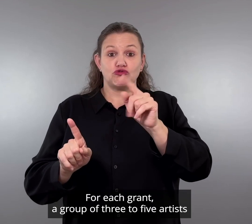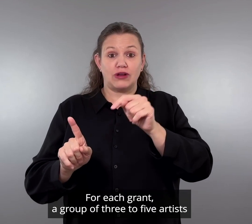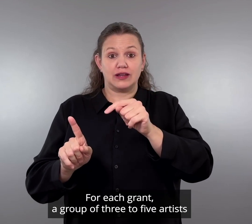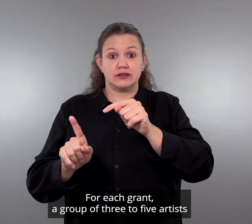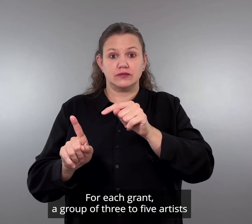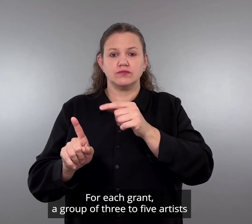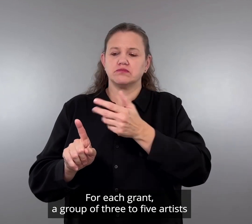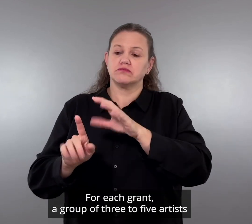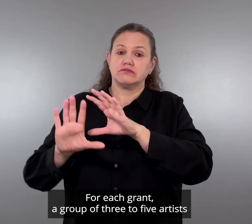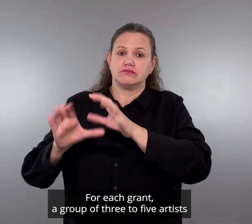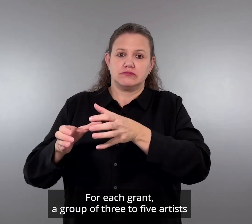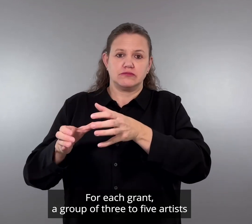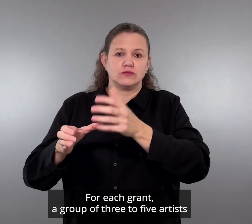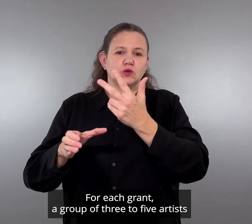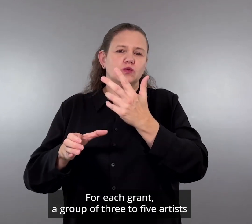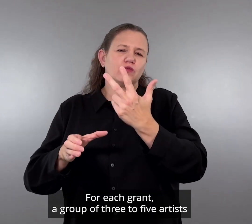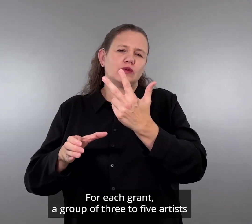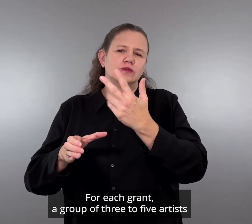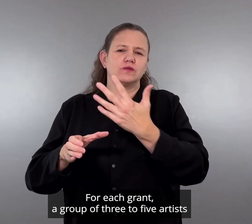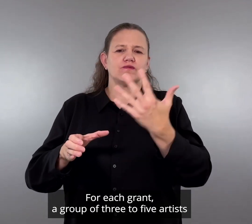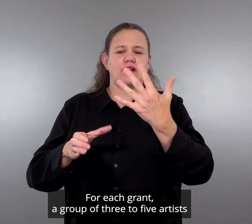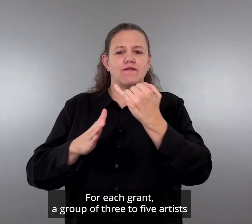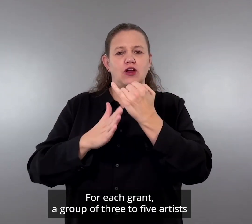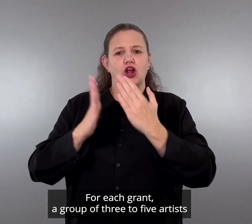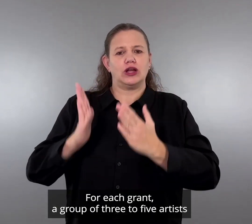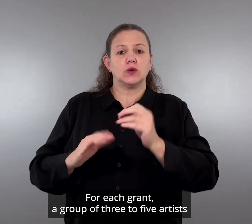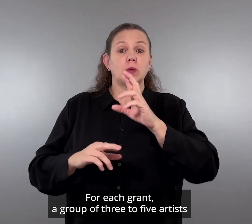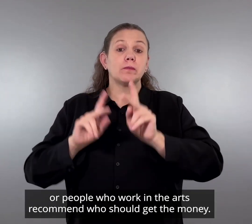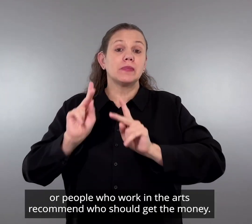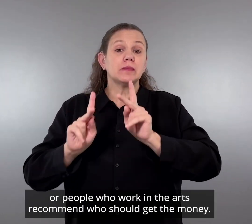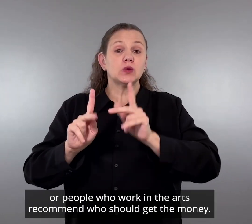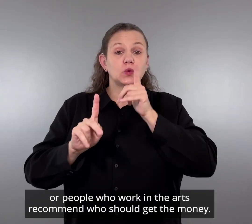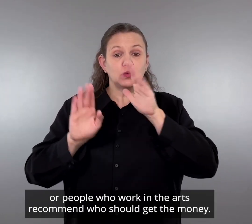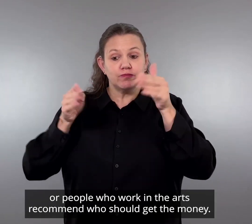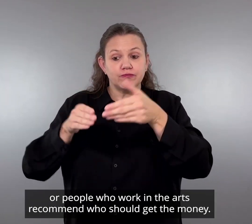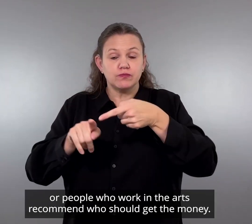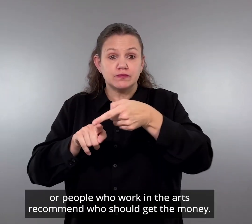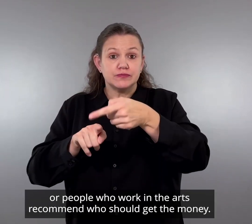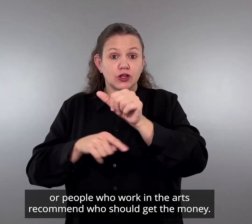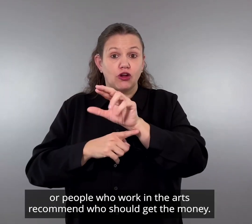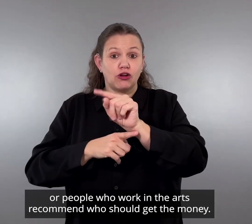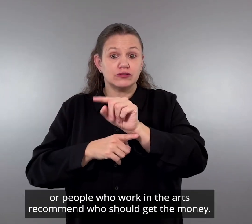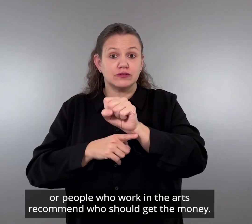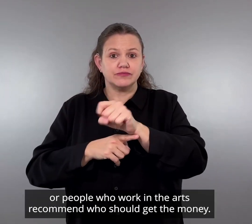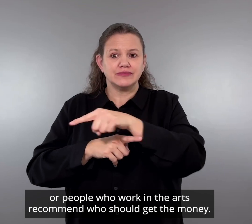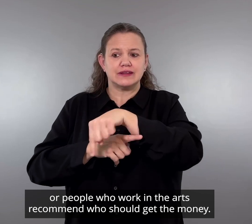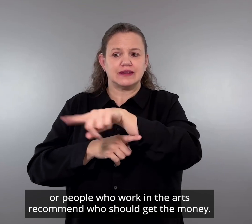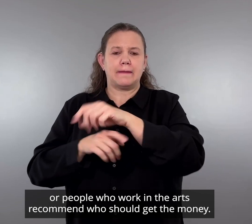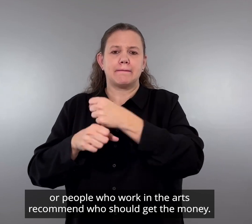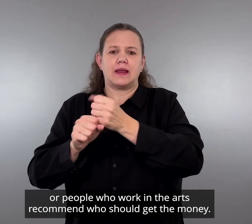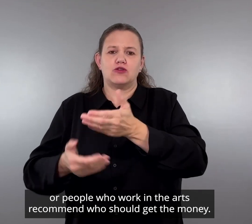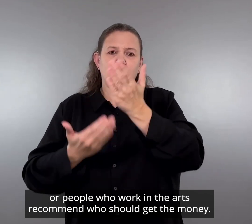For each grant, a group of 3 to 5 artists or people who work in the arts recommend who should get the